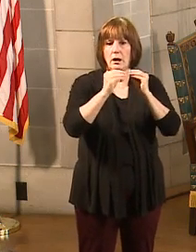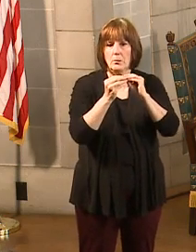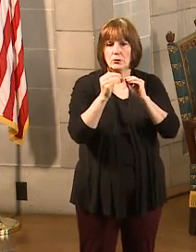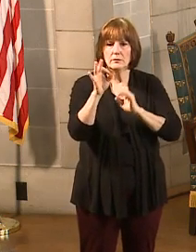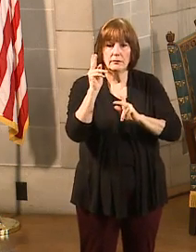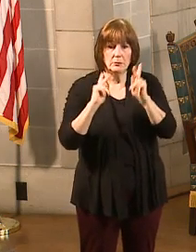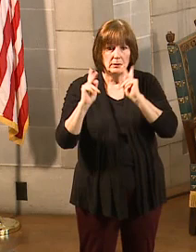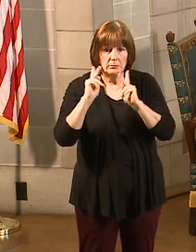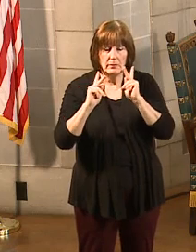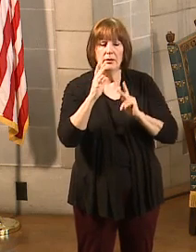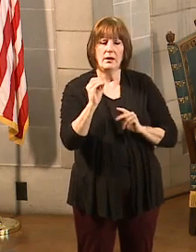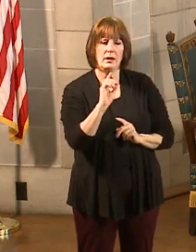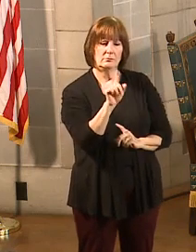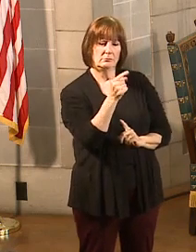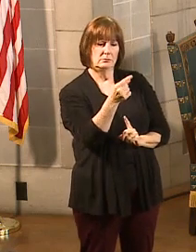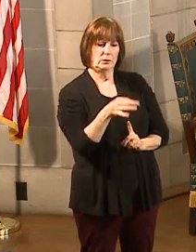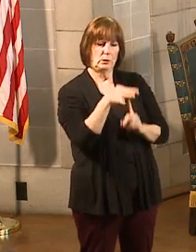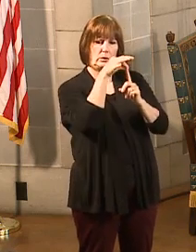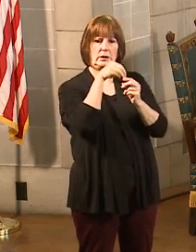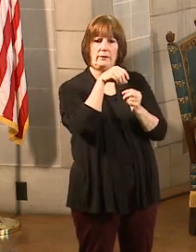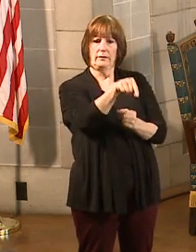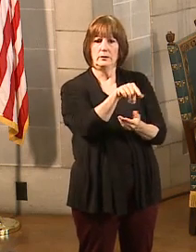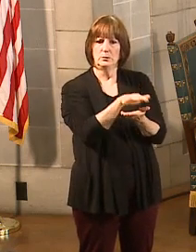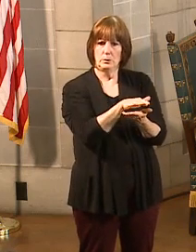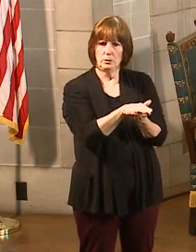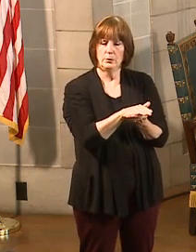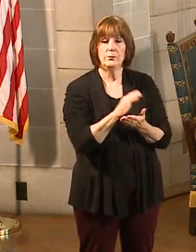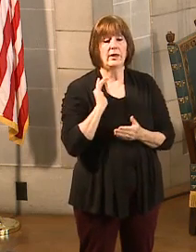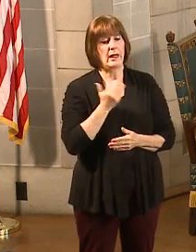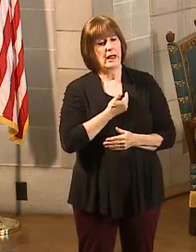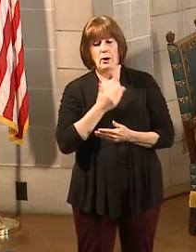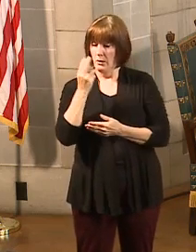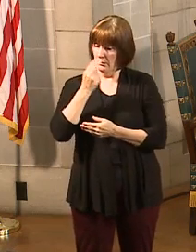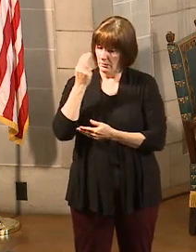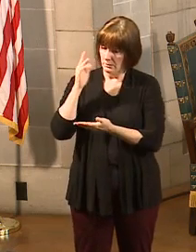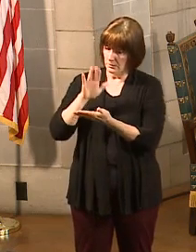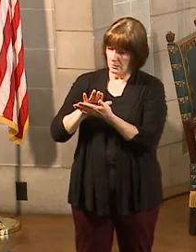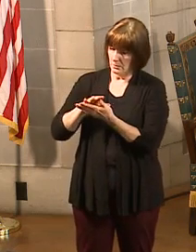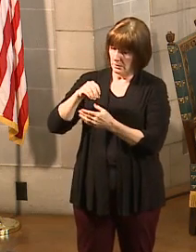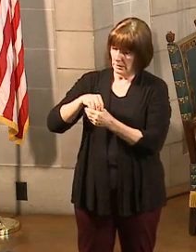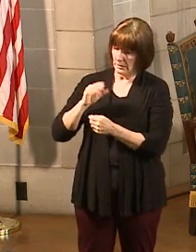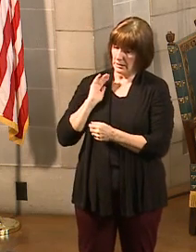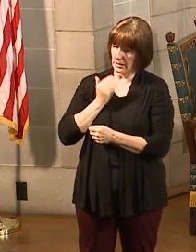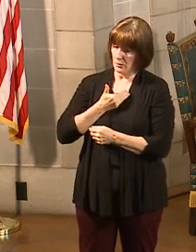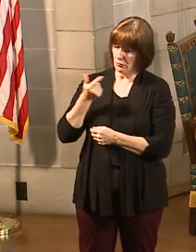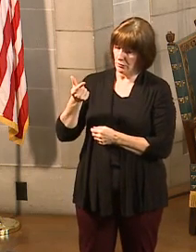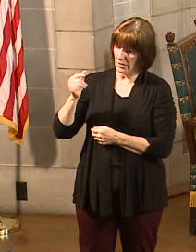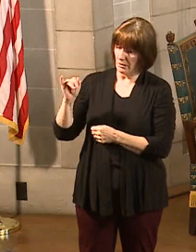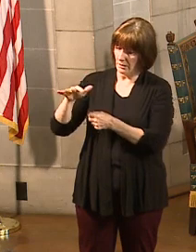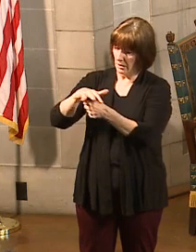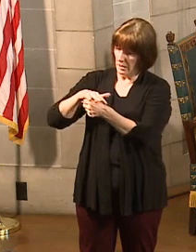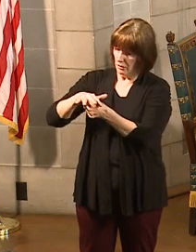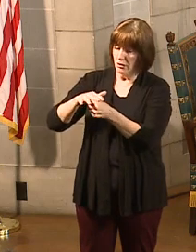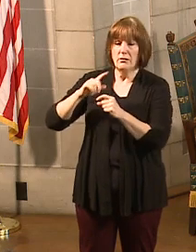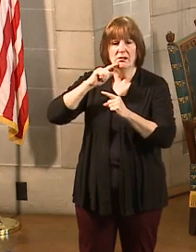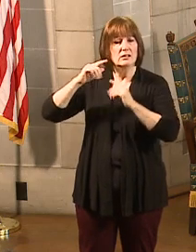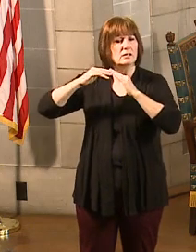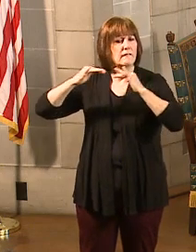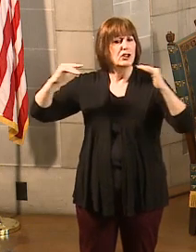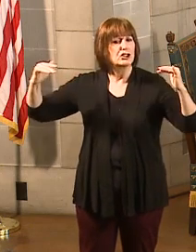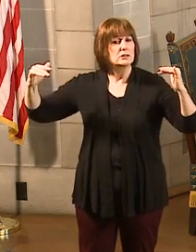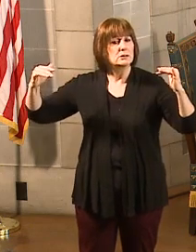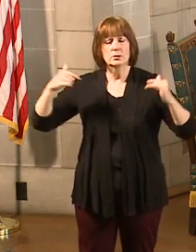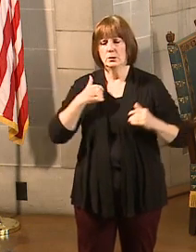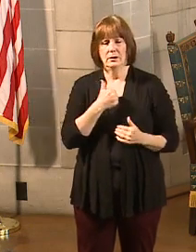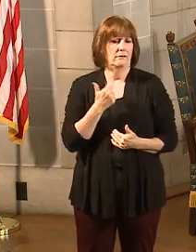factors unique to each school. Within the Diocese of Grand Island, we see a lot of diversity within our schools. Our Catholic diocese stretches